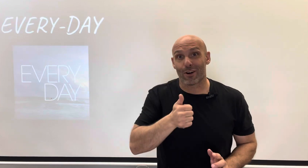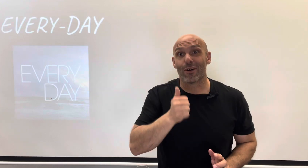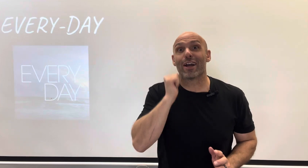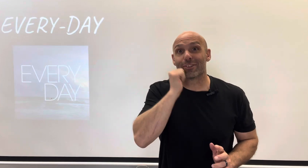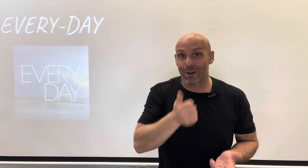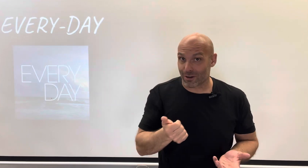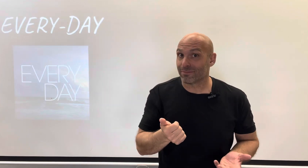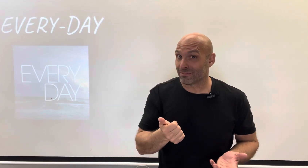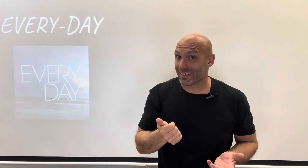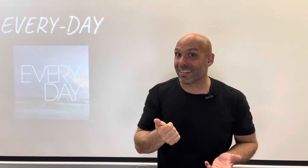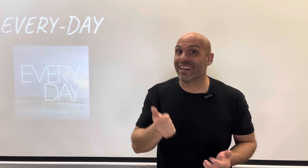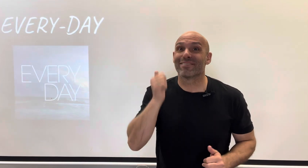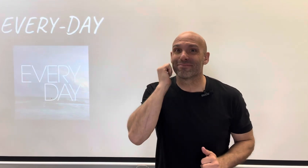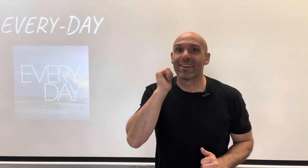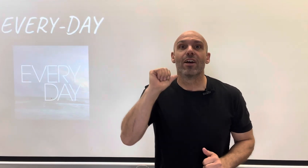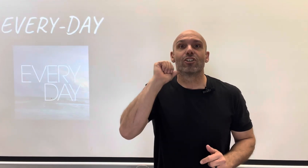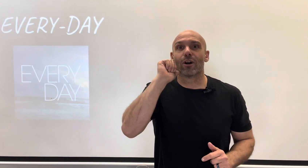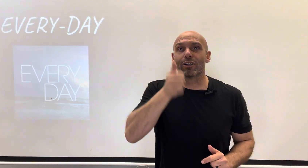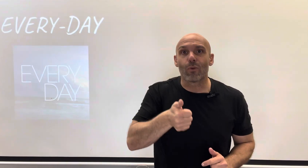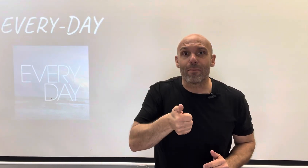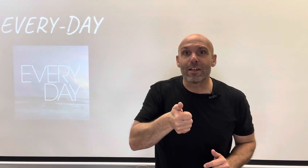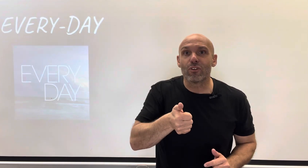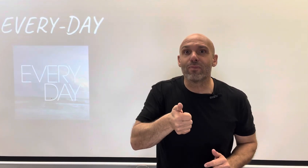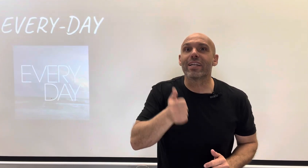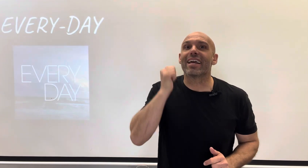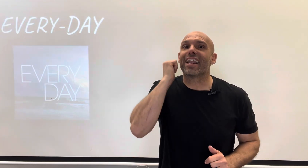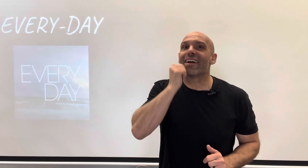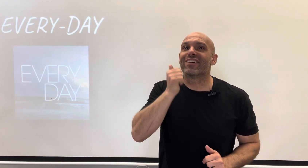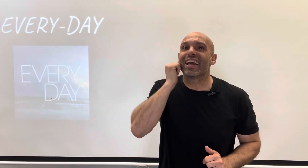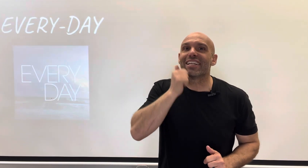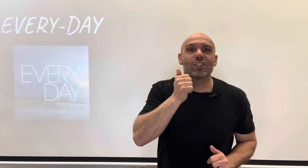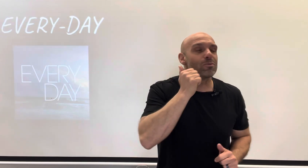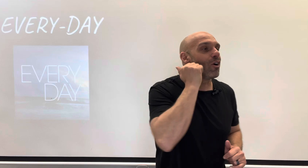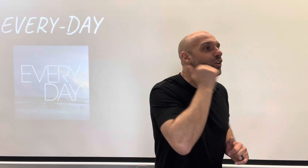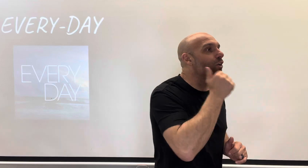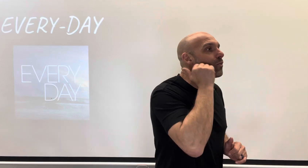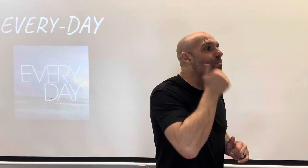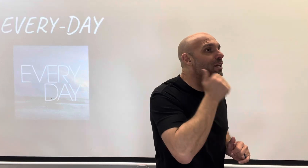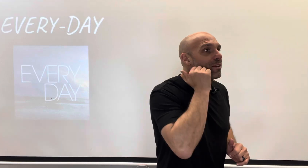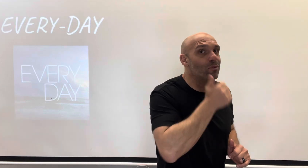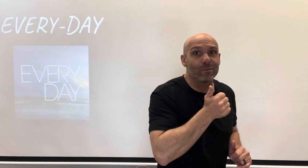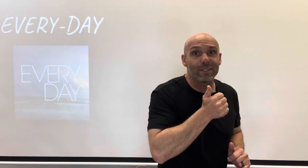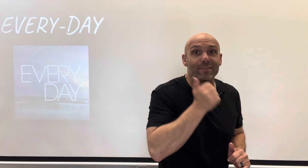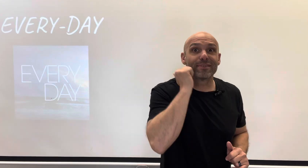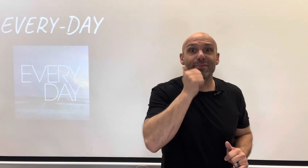and tomorrow. You see it? Tomorrow is one big movement and every day is a smaller repeated movement.